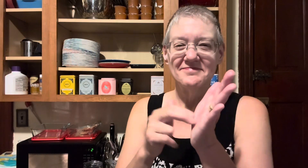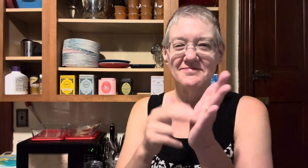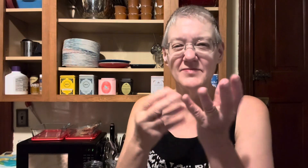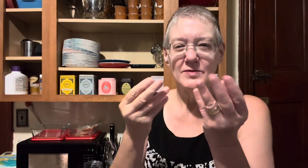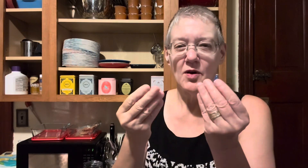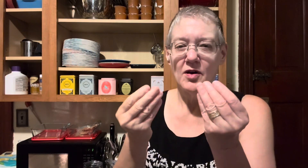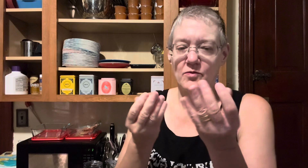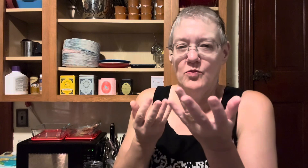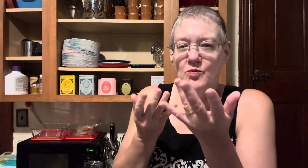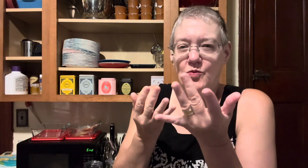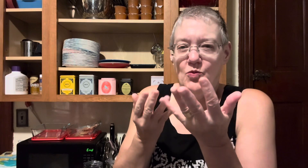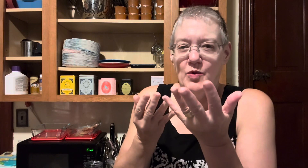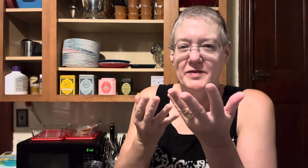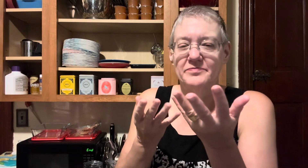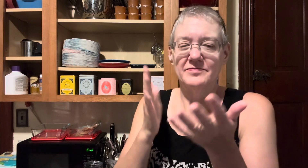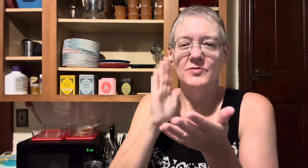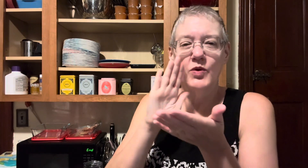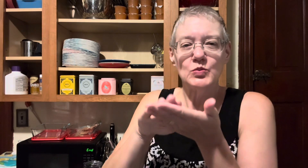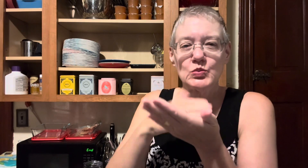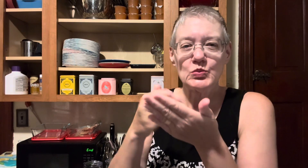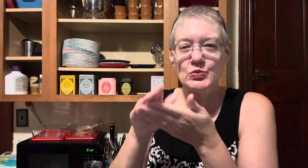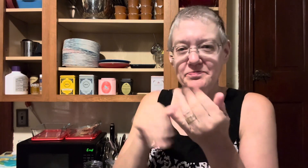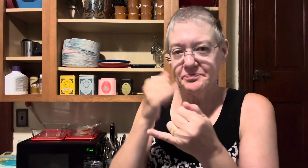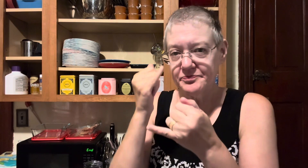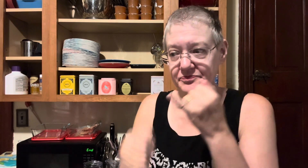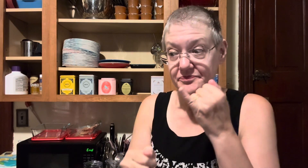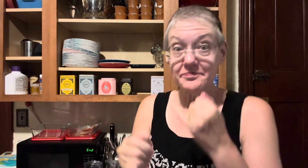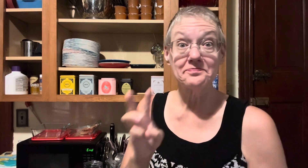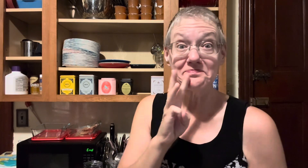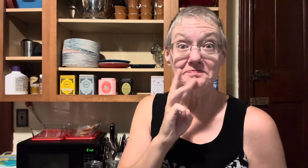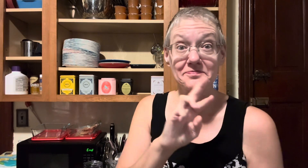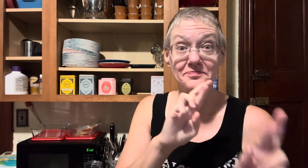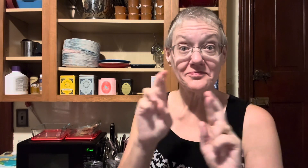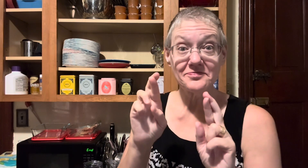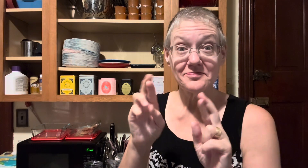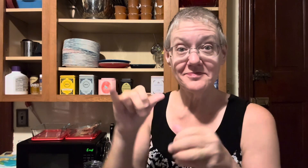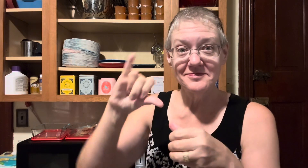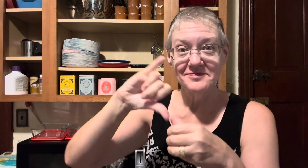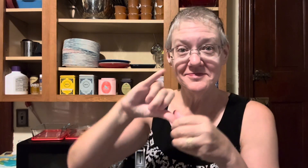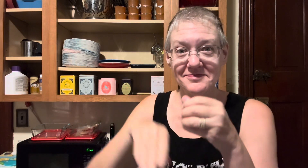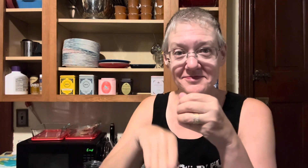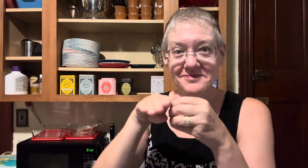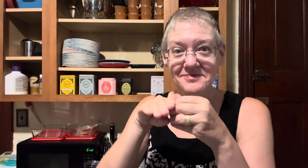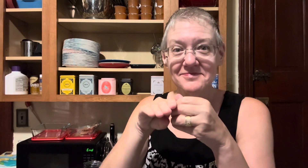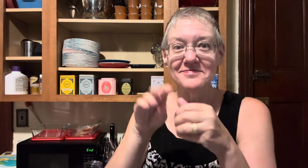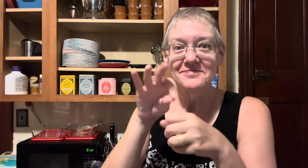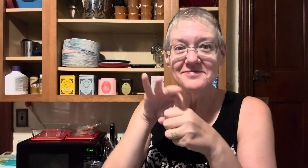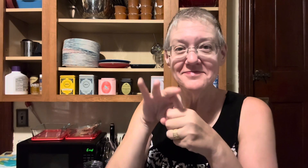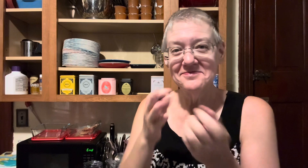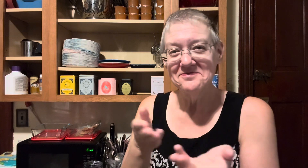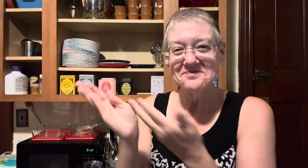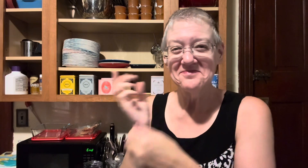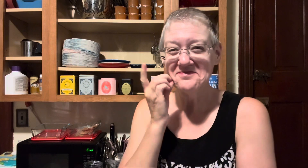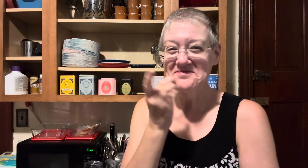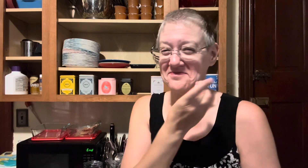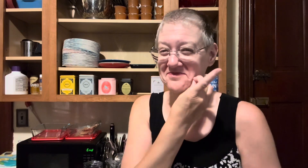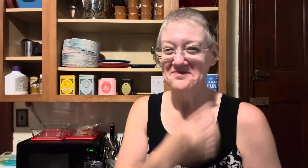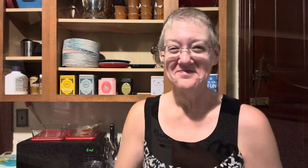butter's soft, so I decided to wait until I served the waffle. But now the water's ready. Let's fill up the tea and bring it into